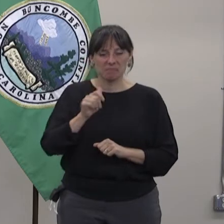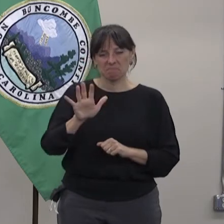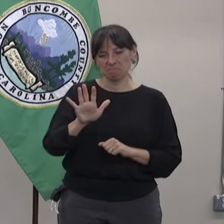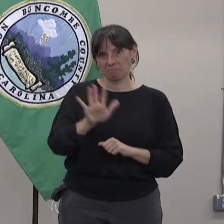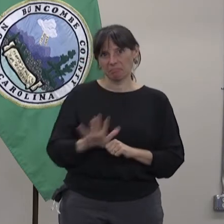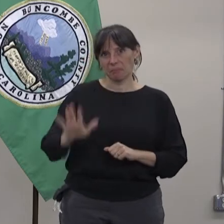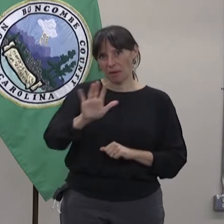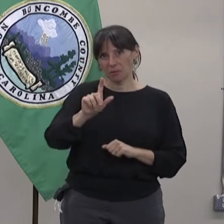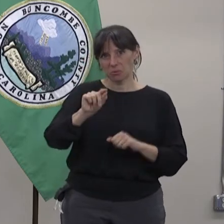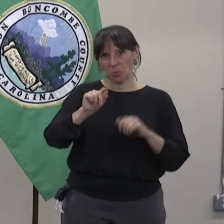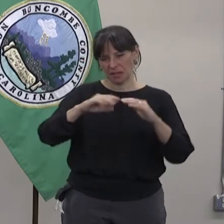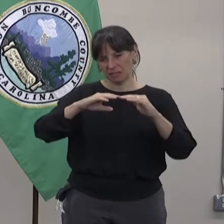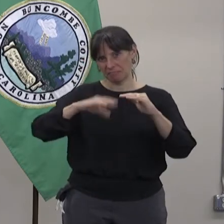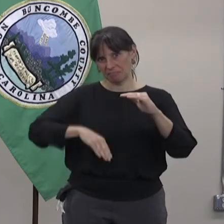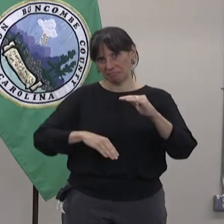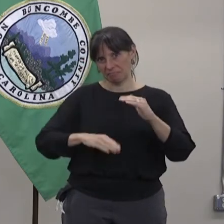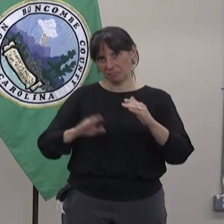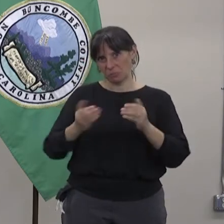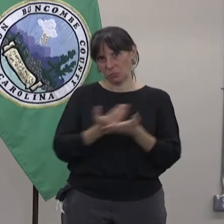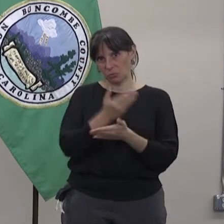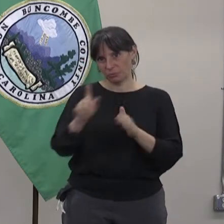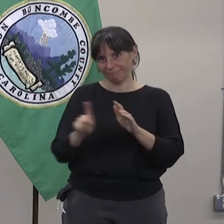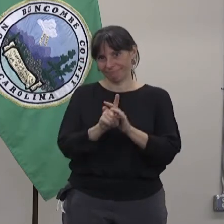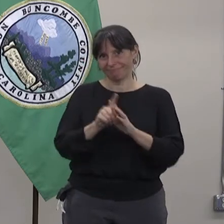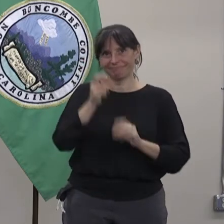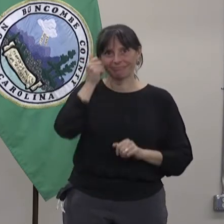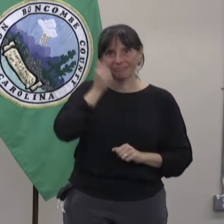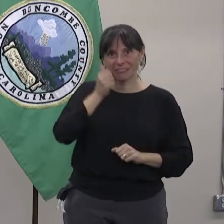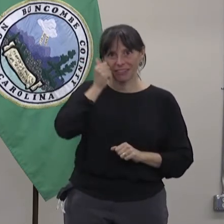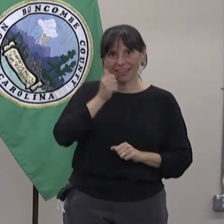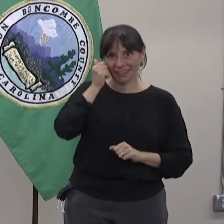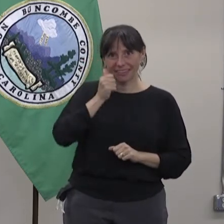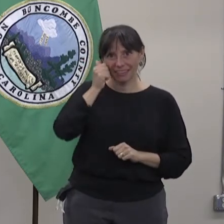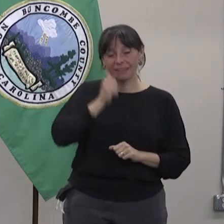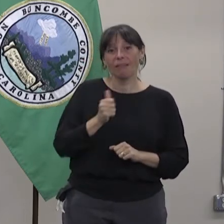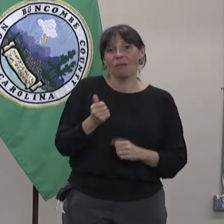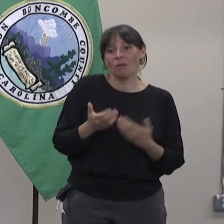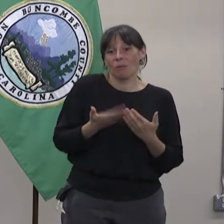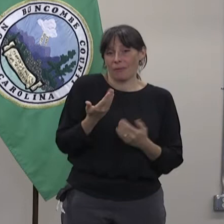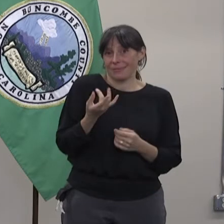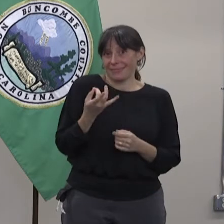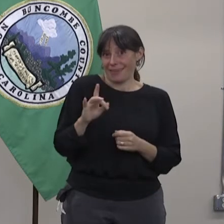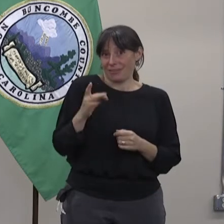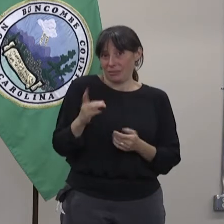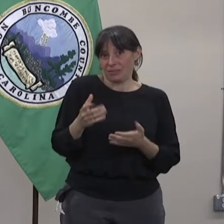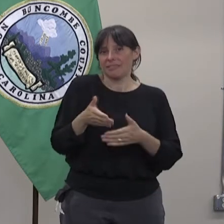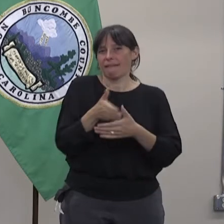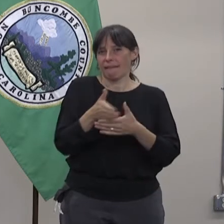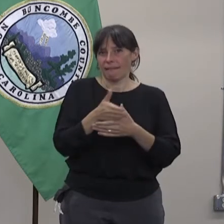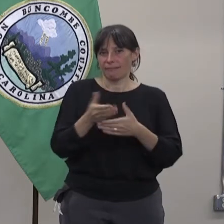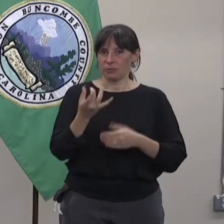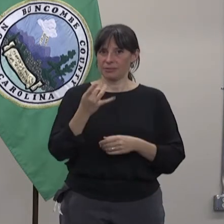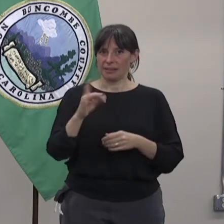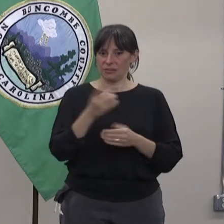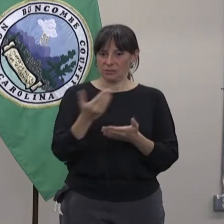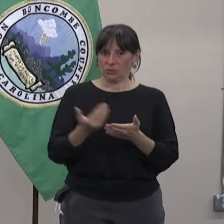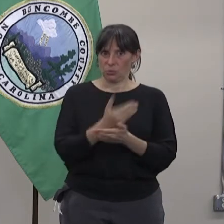cases per day, and most current data shows we are seeing about 18 new cases per day on average.